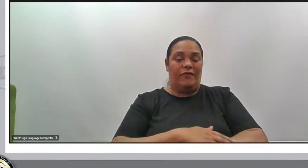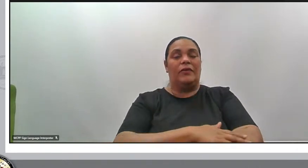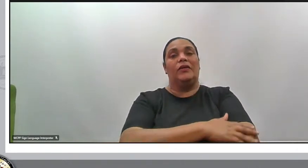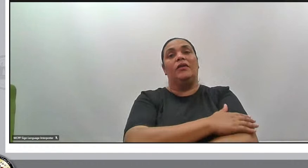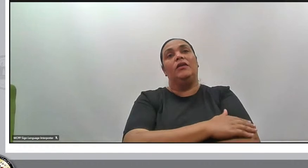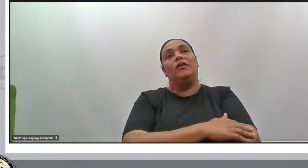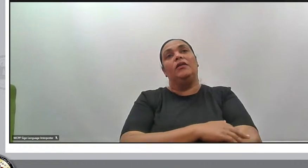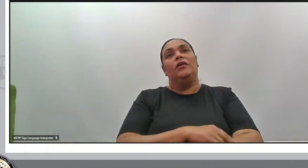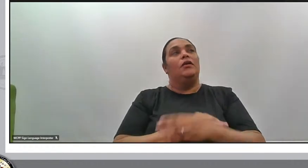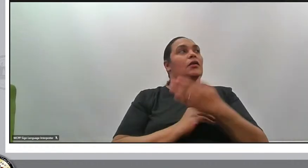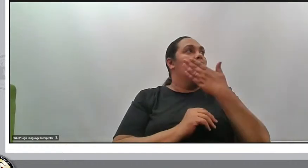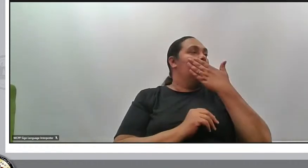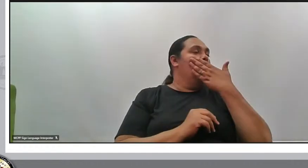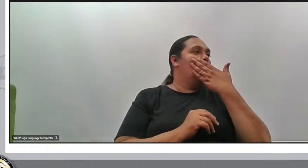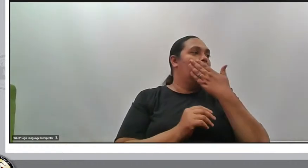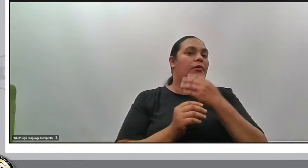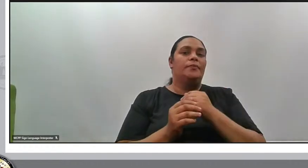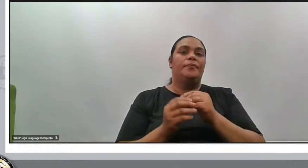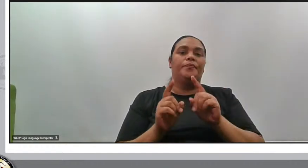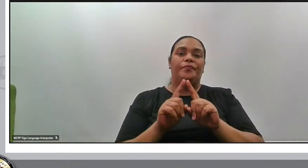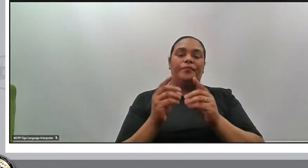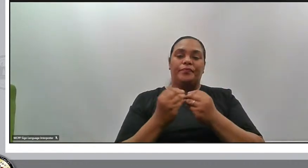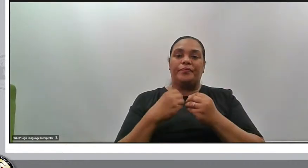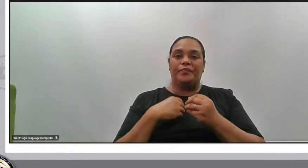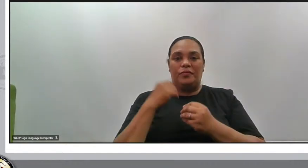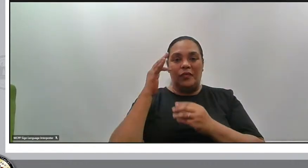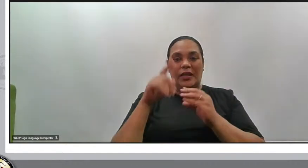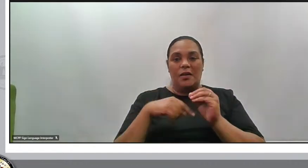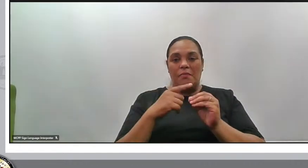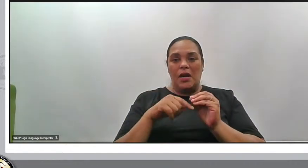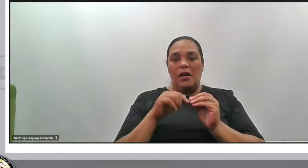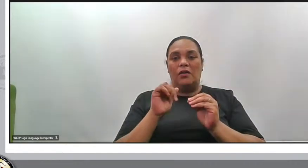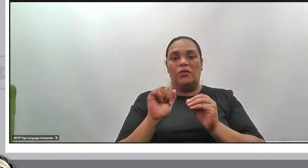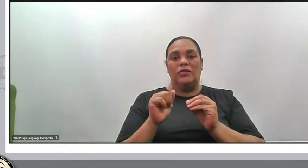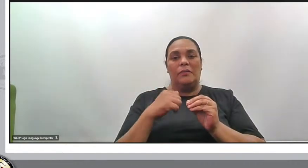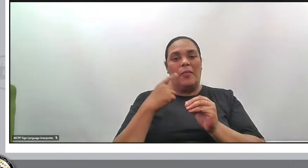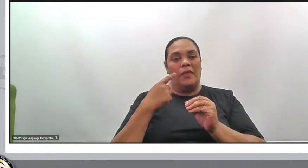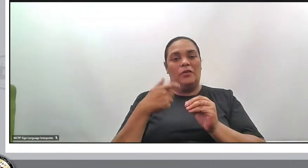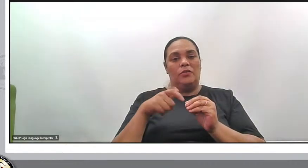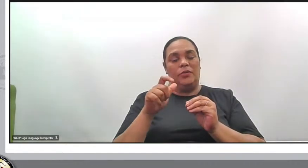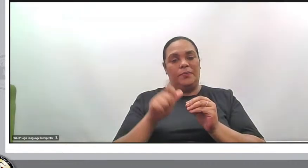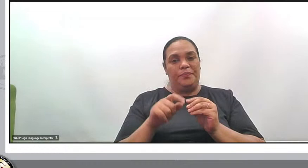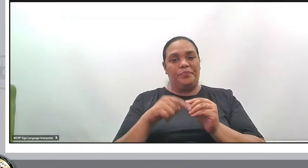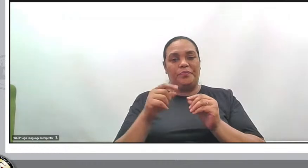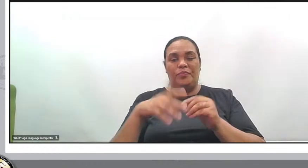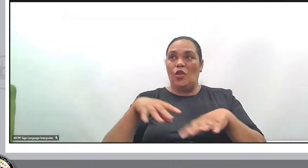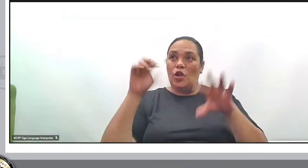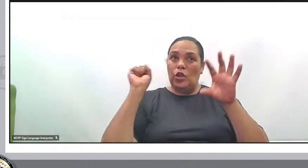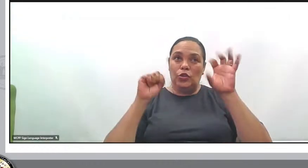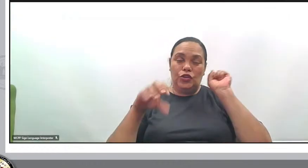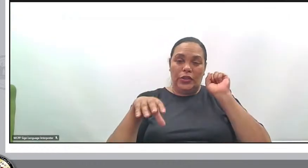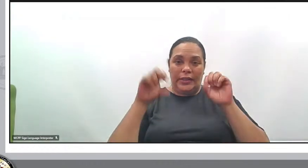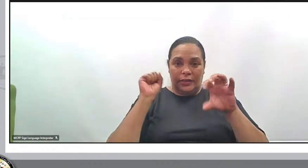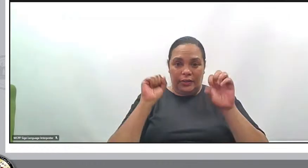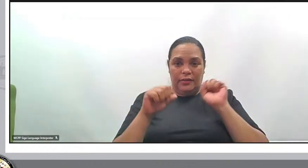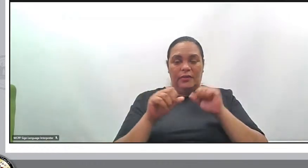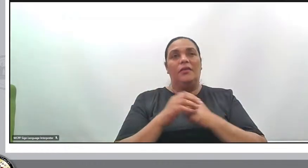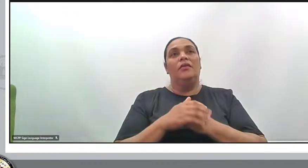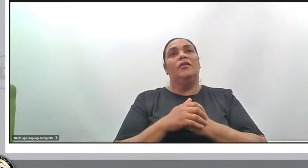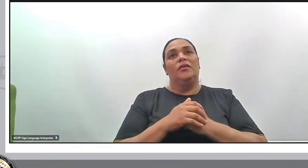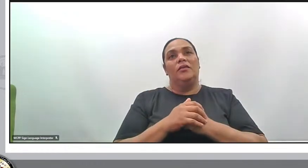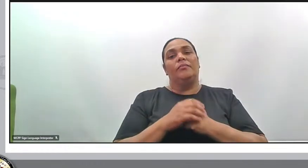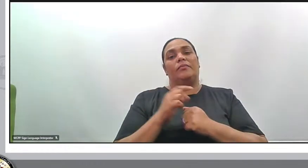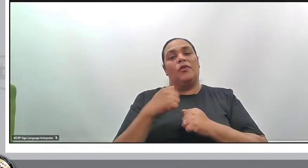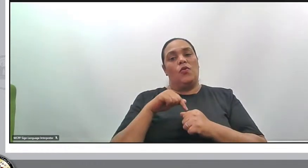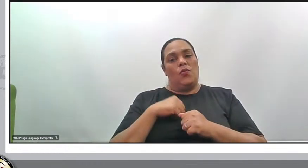Just some thinking around the where we are thinking with regard to, I think, Chair, you asked about load shedding. We